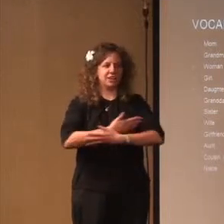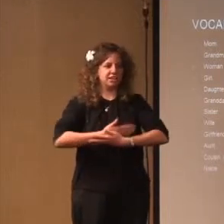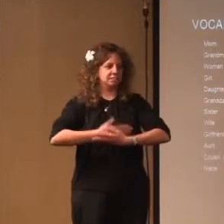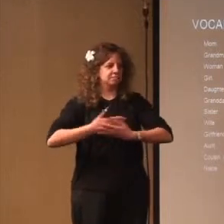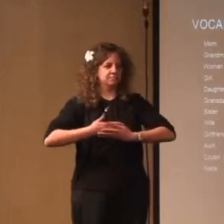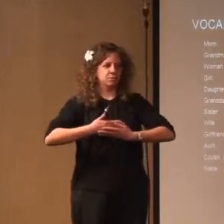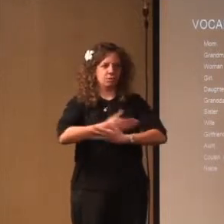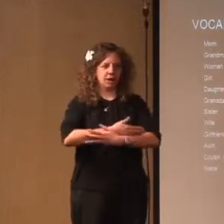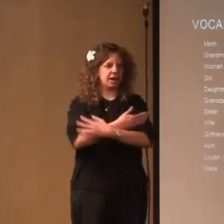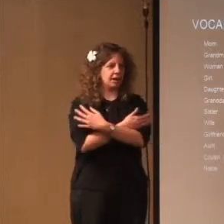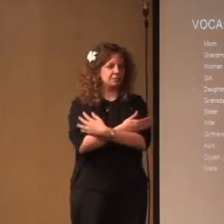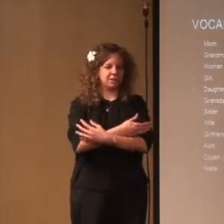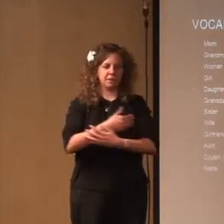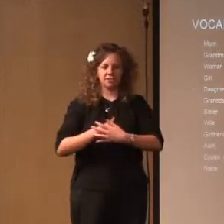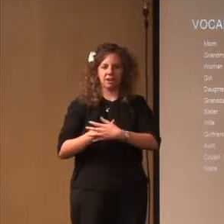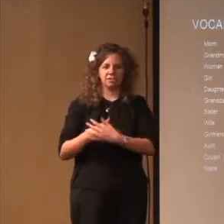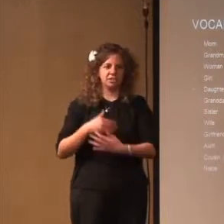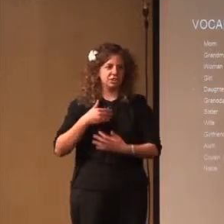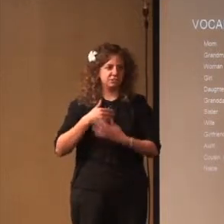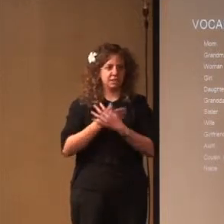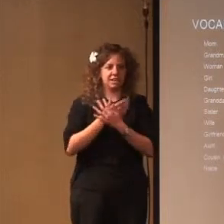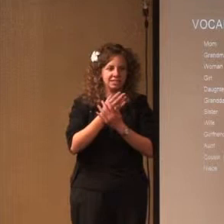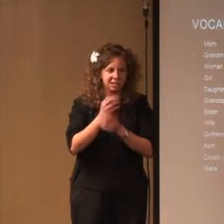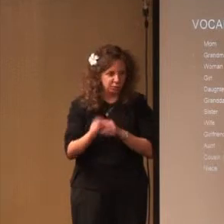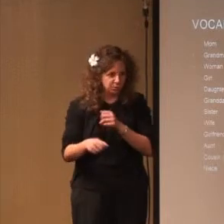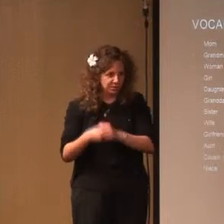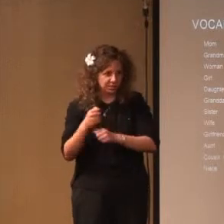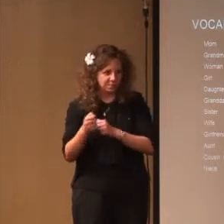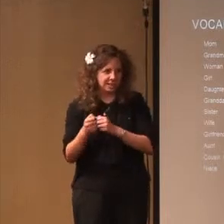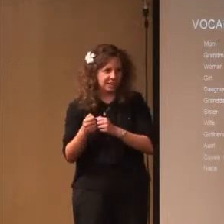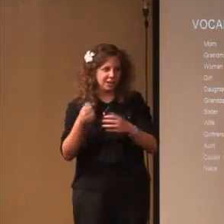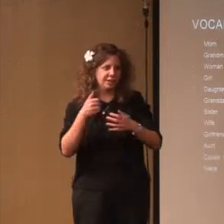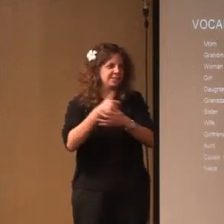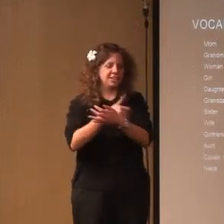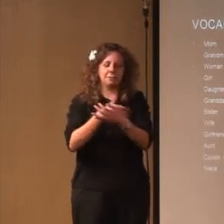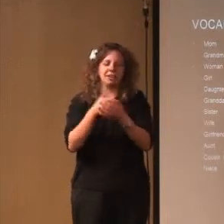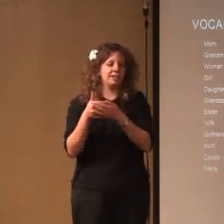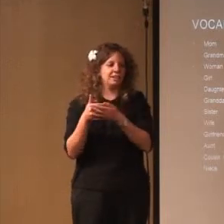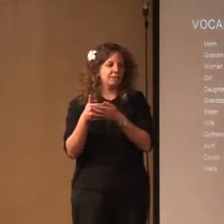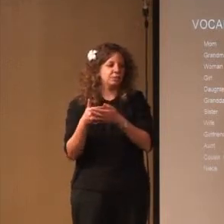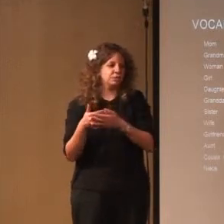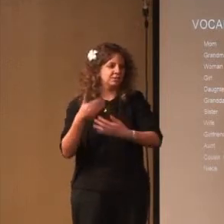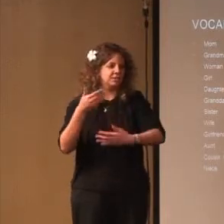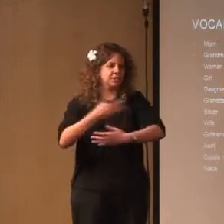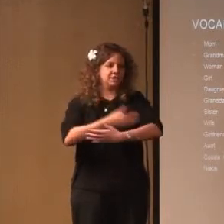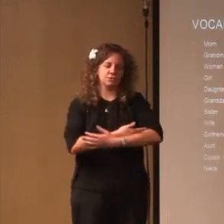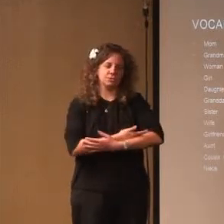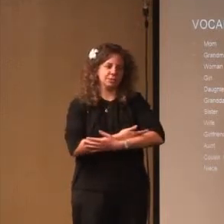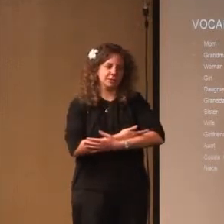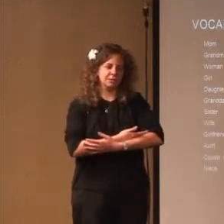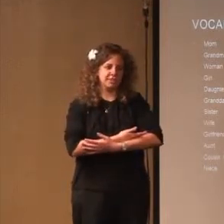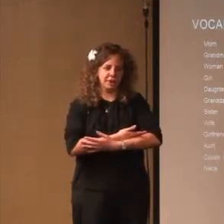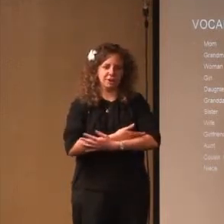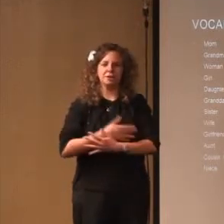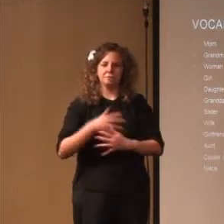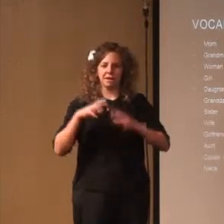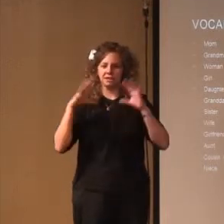varies where I'm talking about in the conversation. If my next thing goes to something here, then I might land it closer to this or sometimes over here. But you